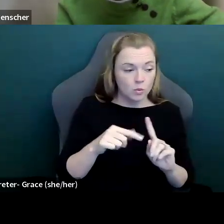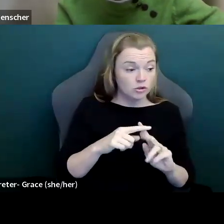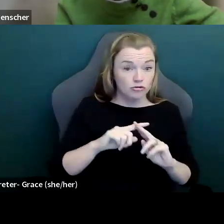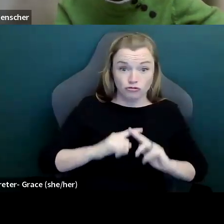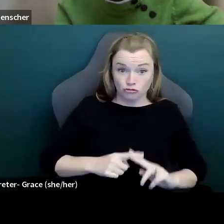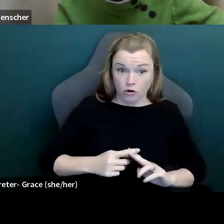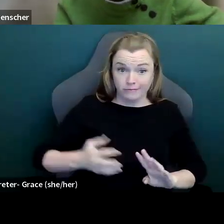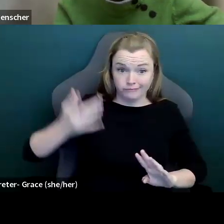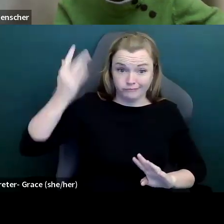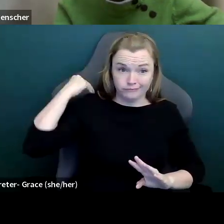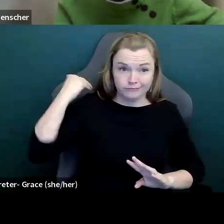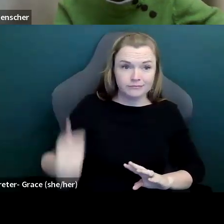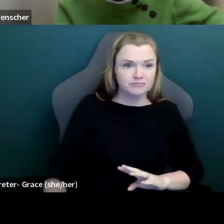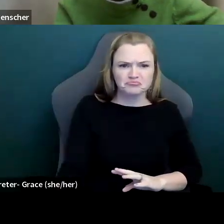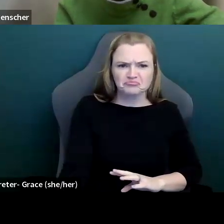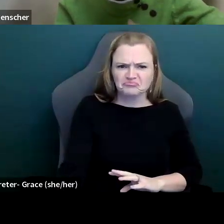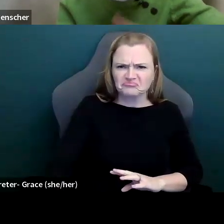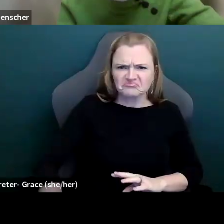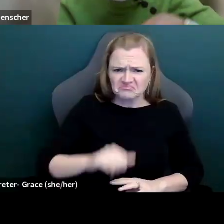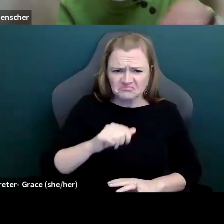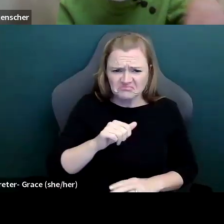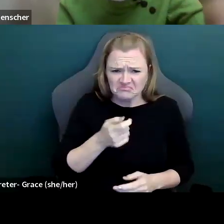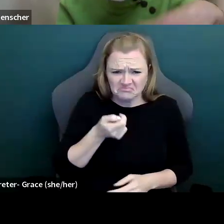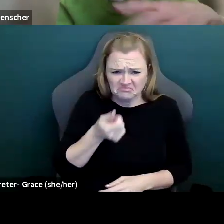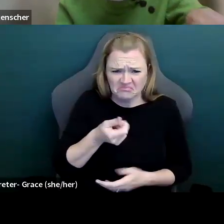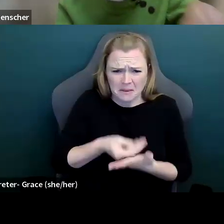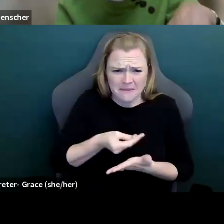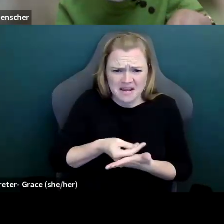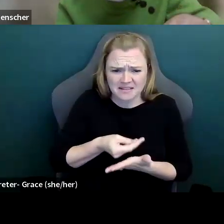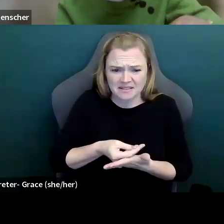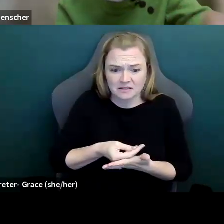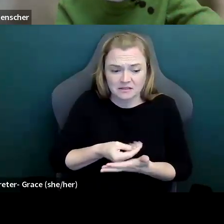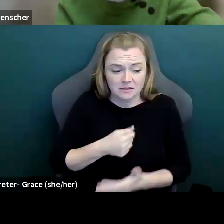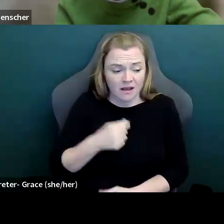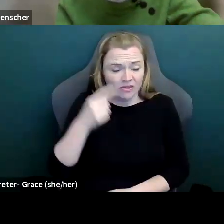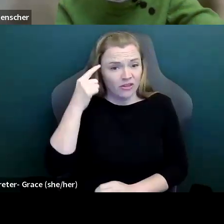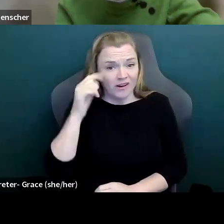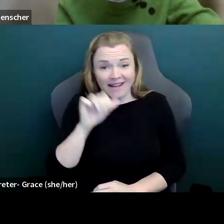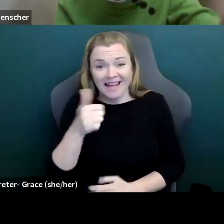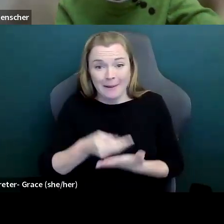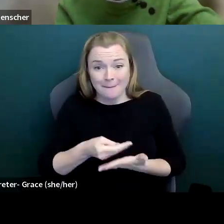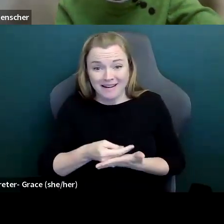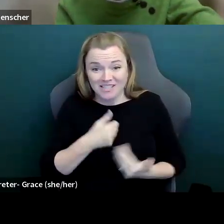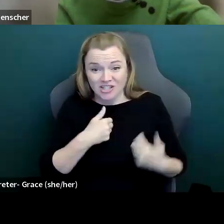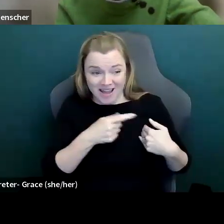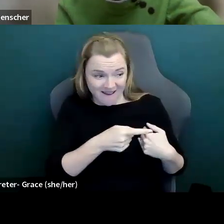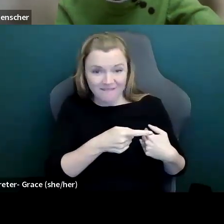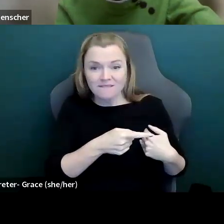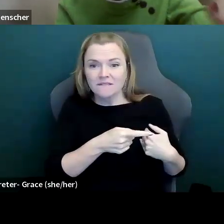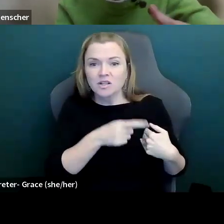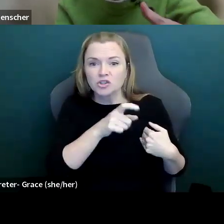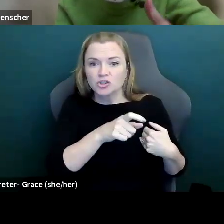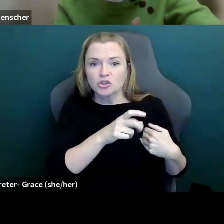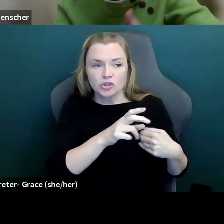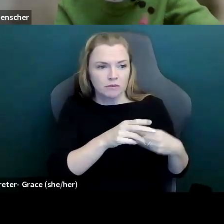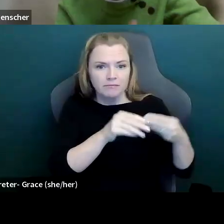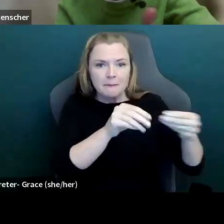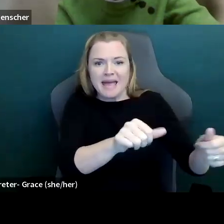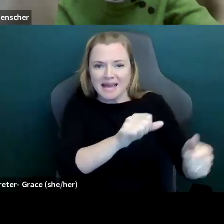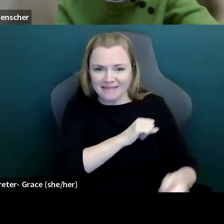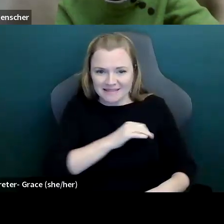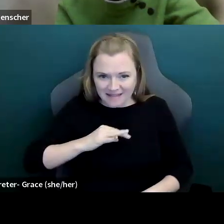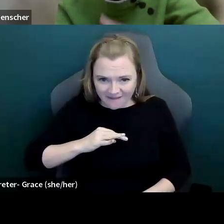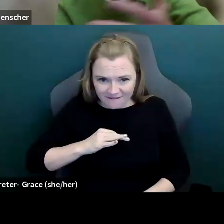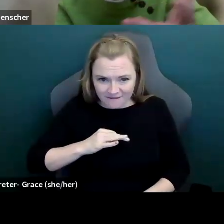started, she didn't have very much money. And my position was any money she had went to help staff so that staff